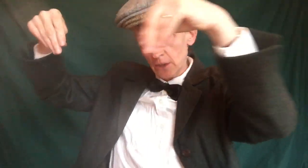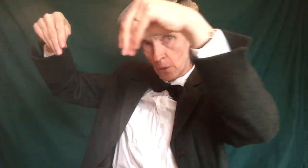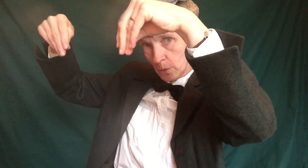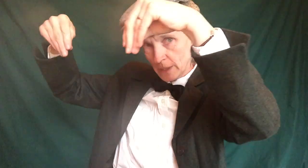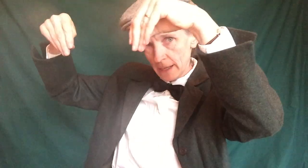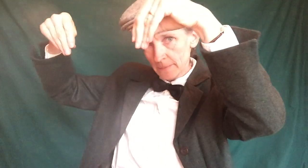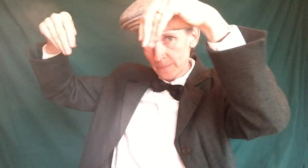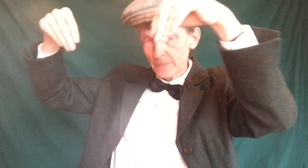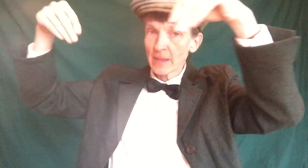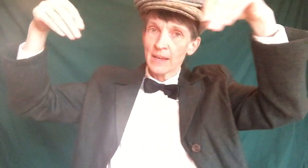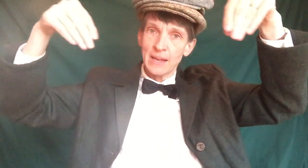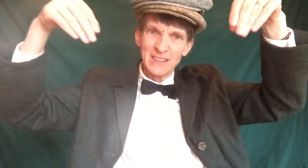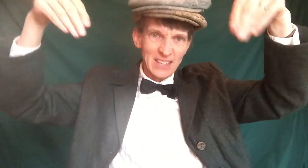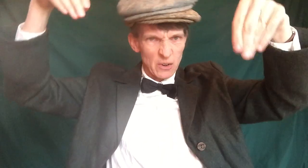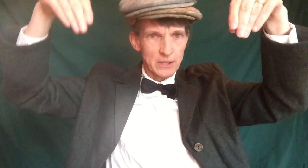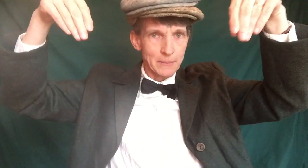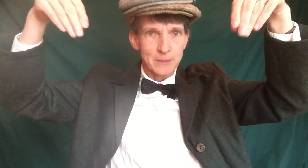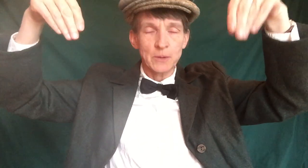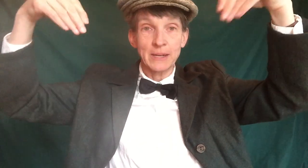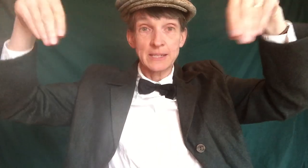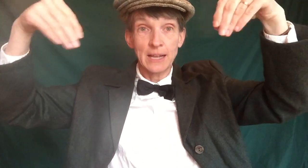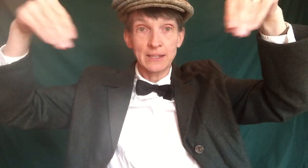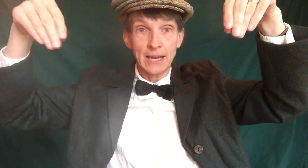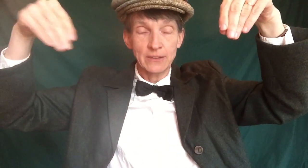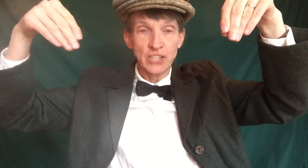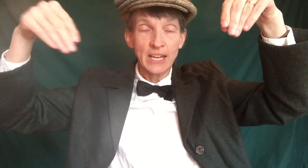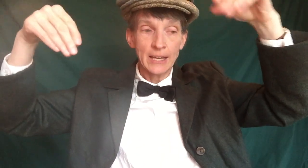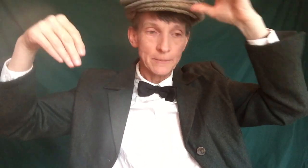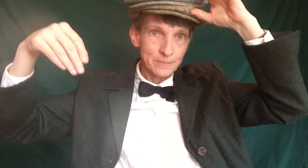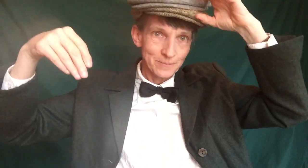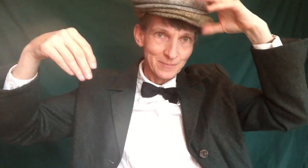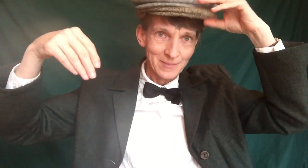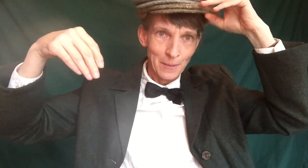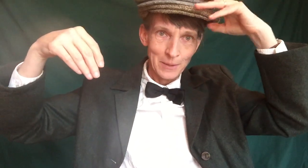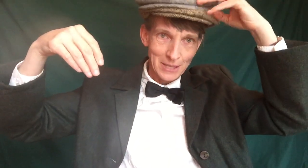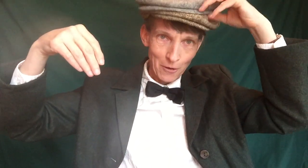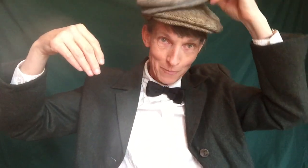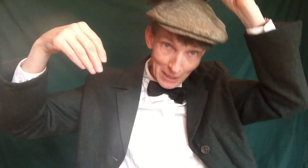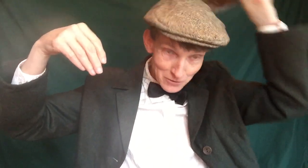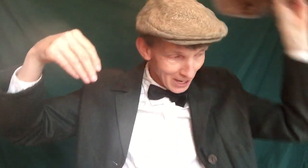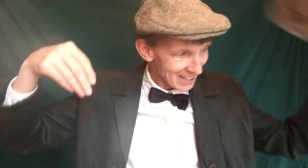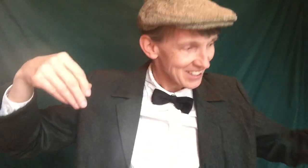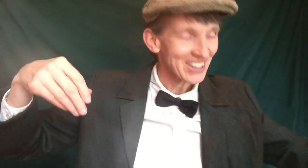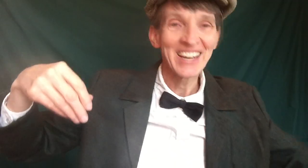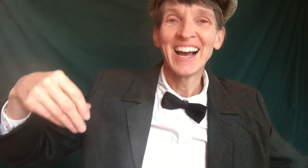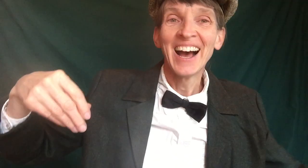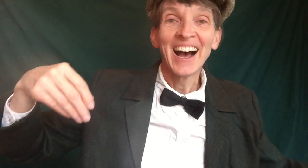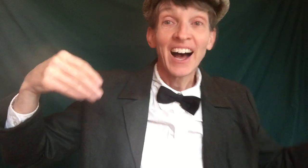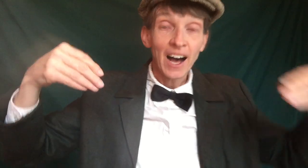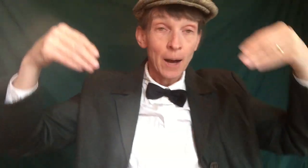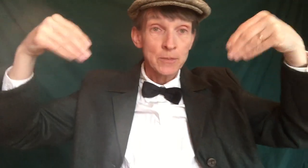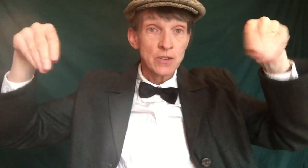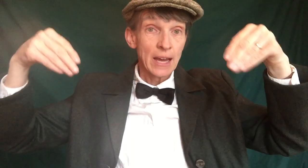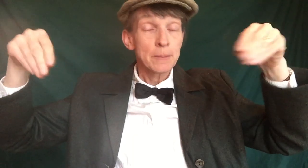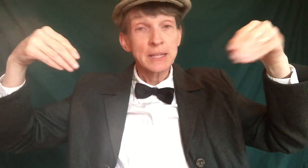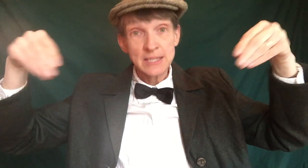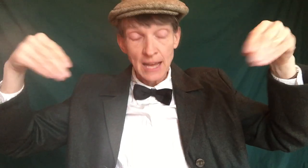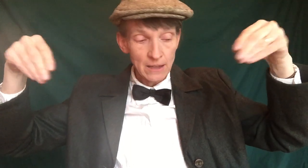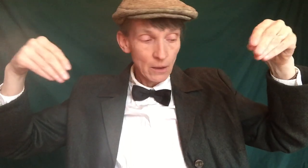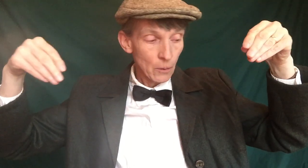you're holding it, like you're holding up something you want to sell and kind of shaking it. I'm going to take off my extra hat here. So that can mean sell